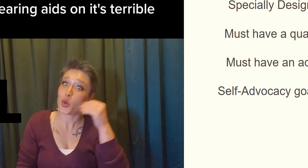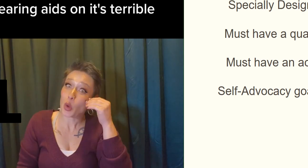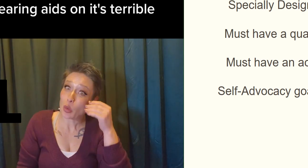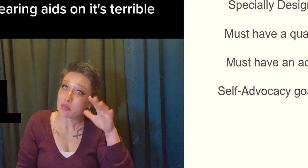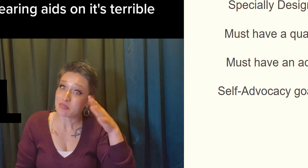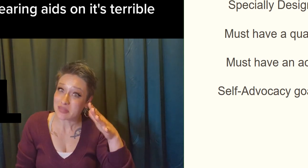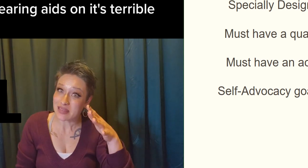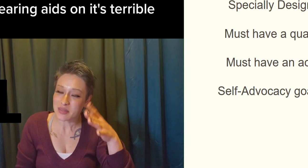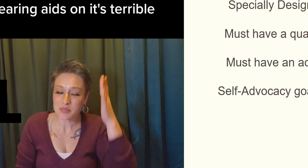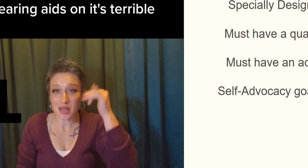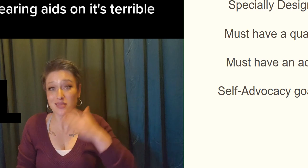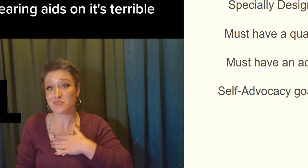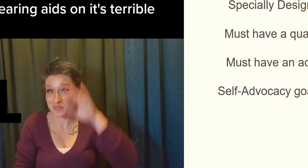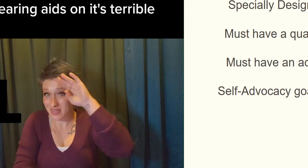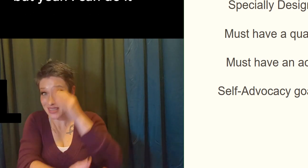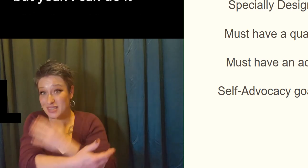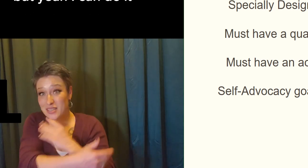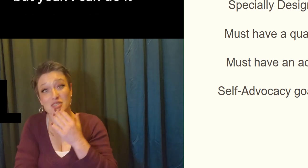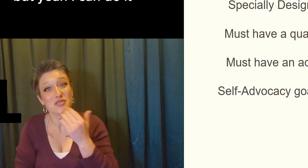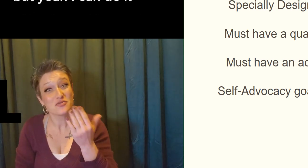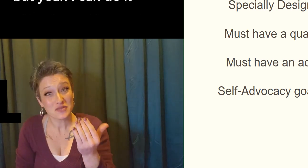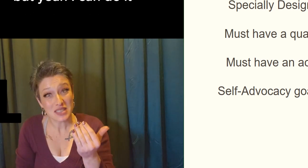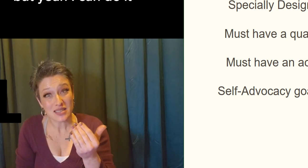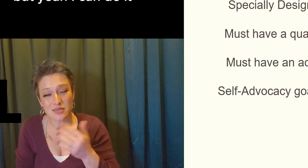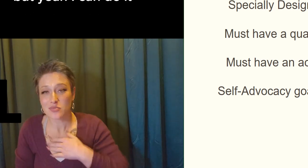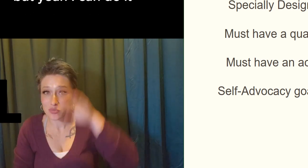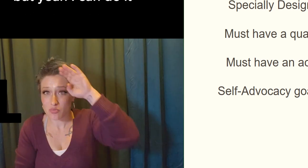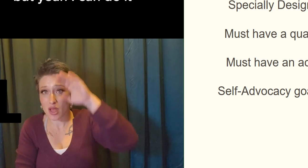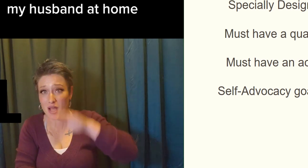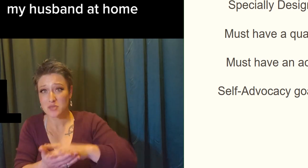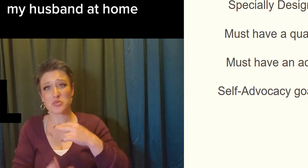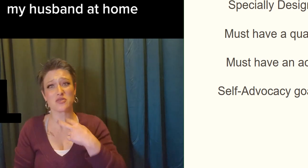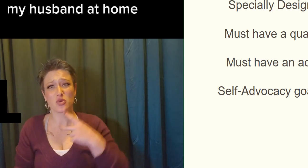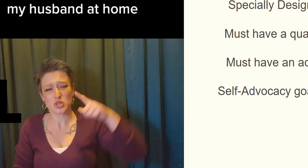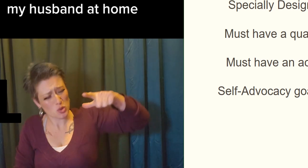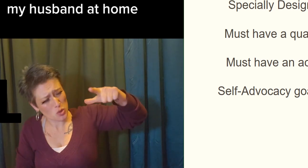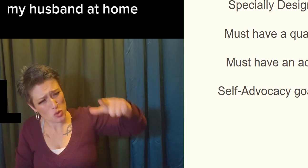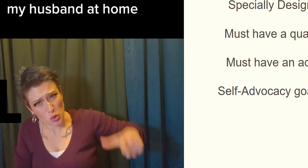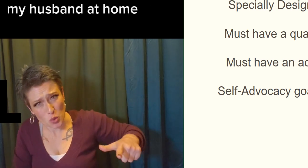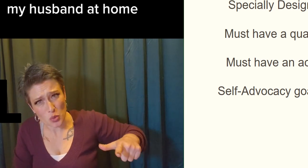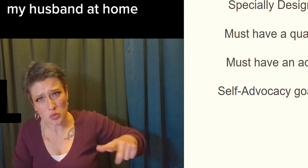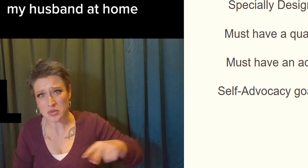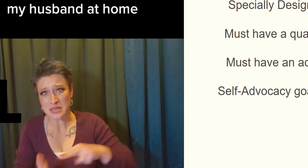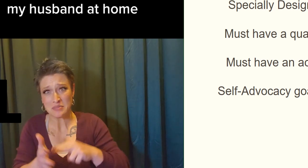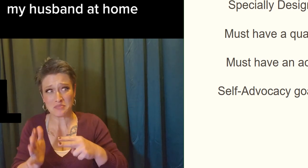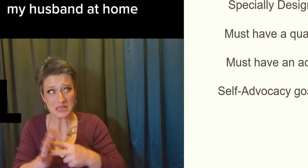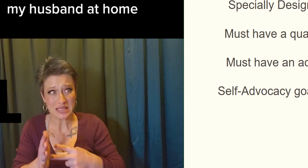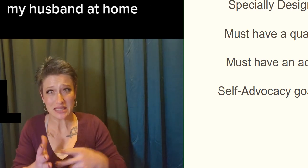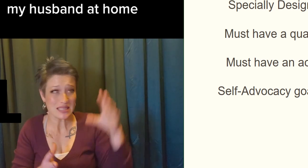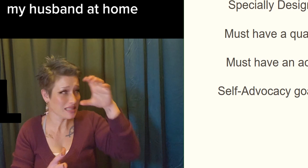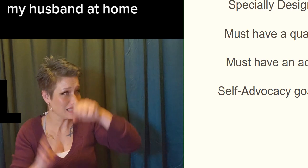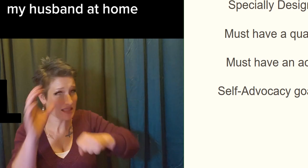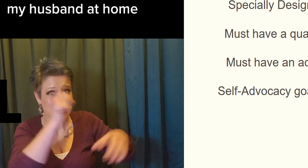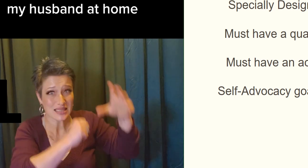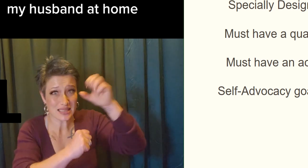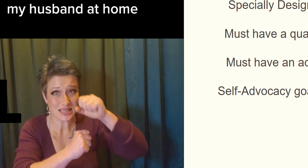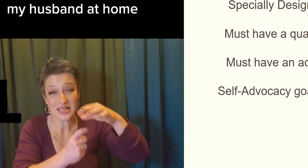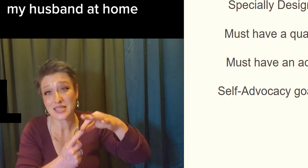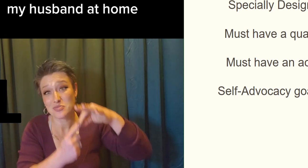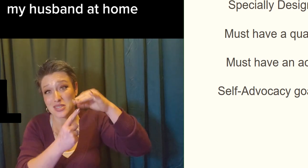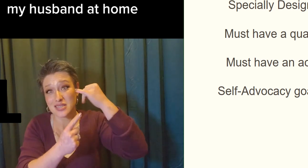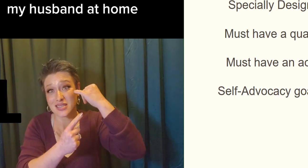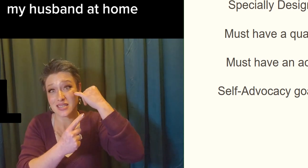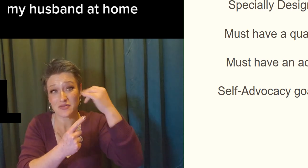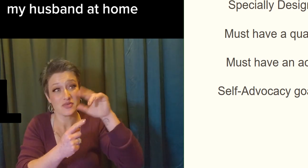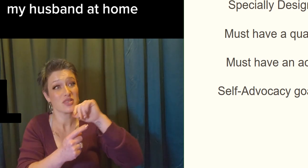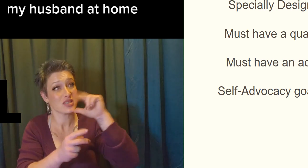on, it's terrible, but yeah, I can do it. That's fine. With my son and my